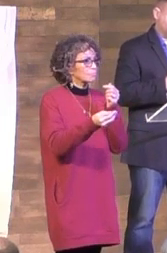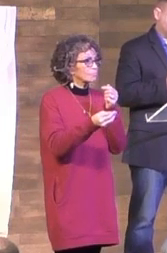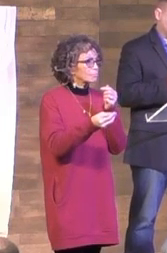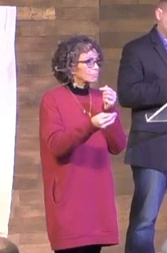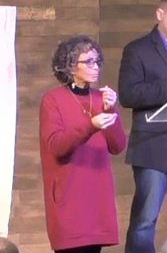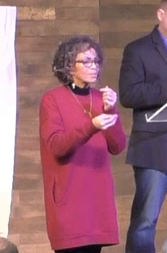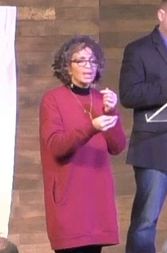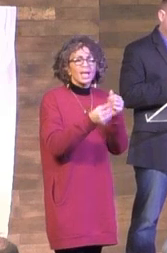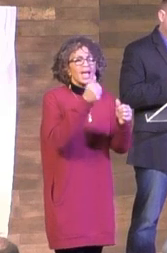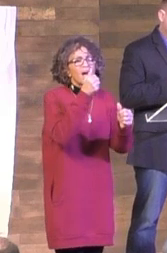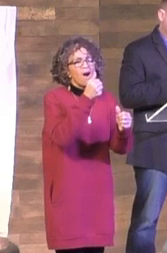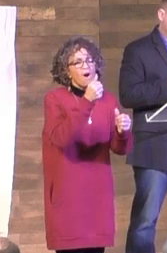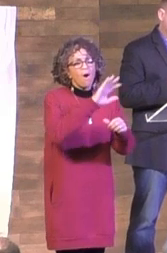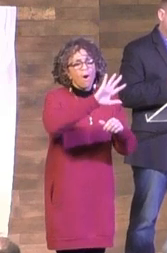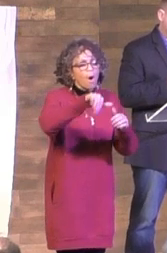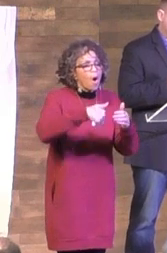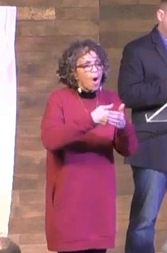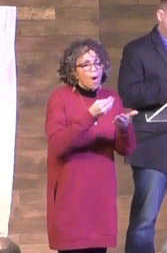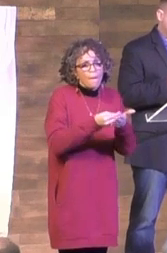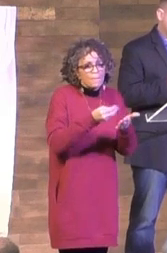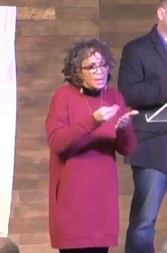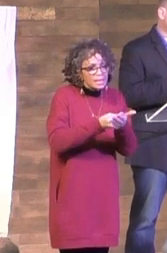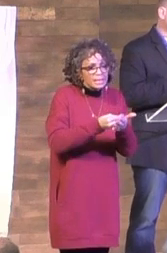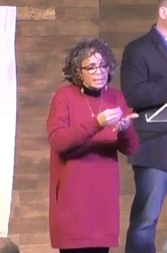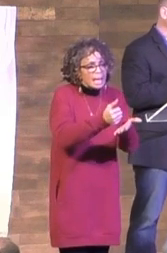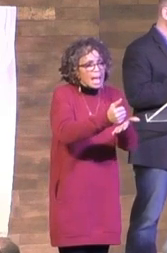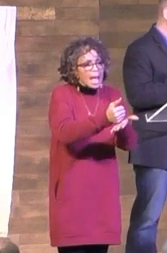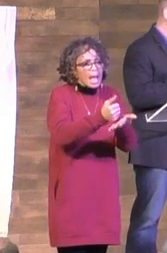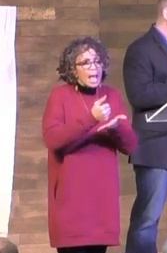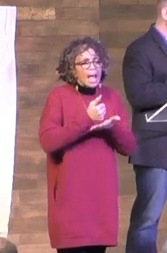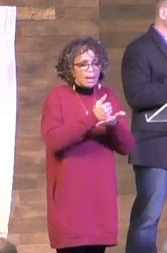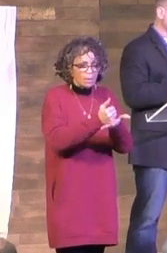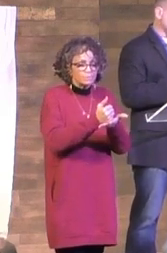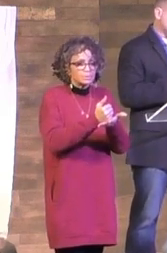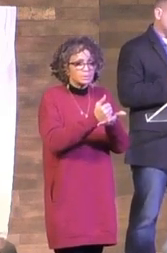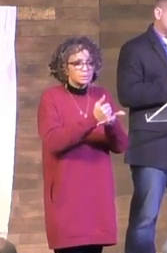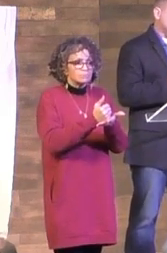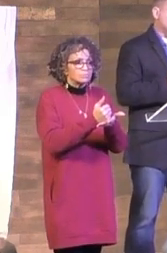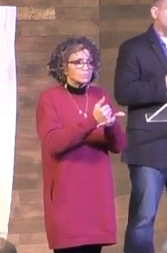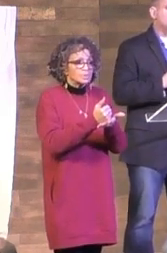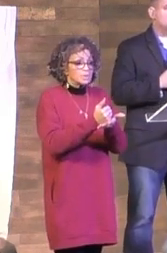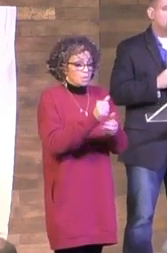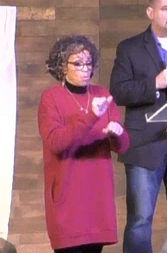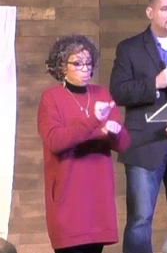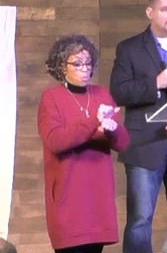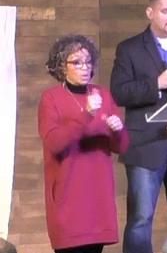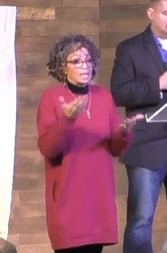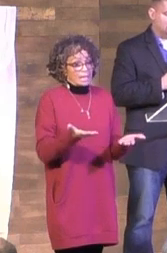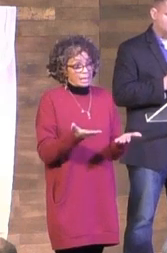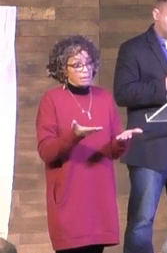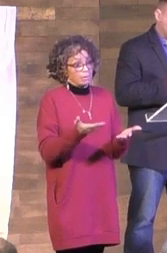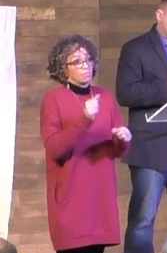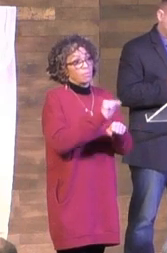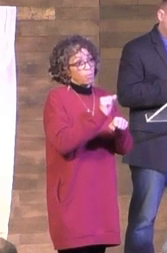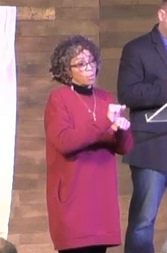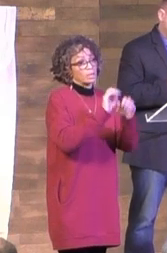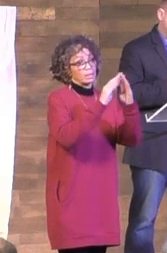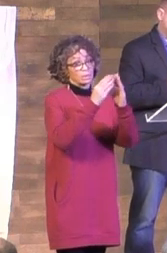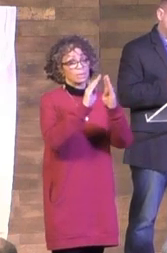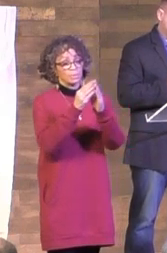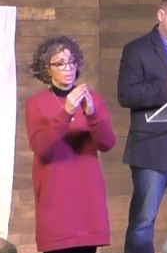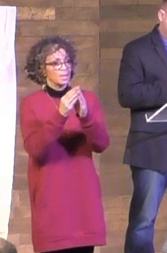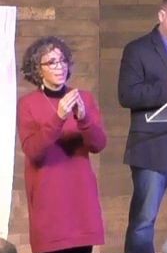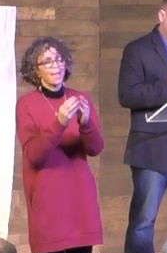dollar directly helps ongoing efforts here in this church, in the community, and in multiple